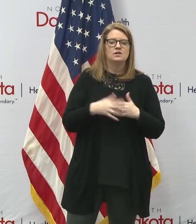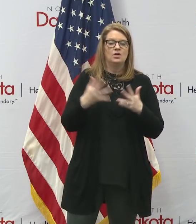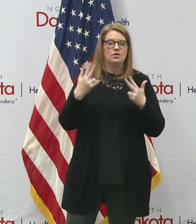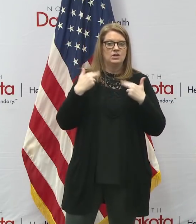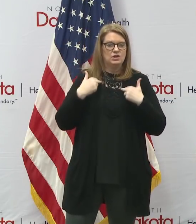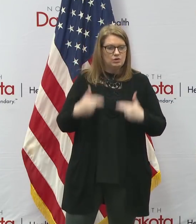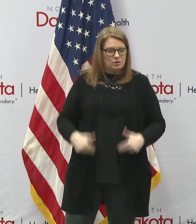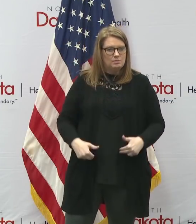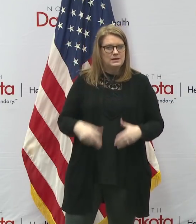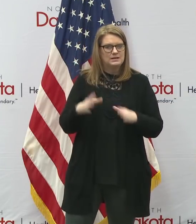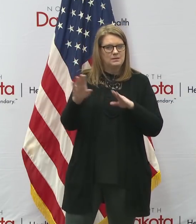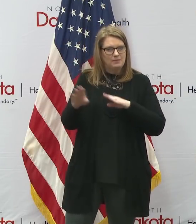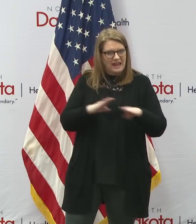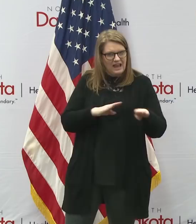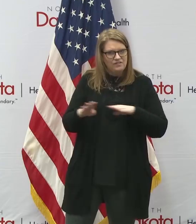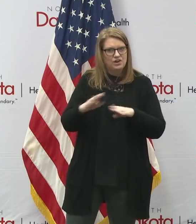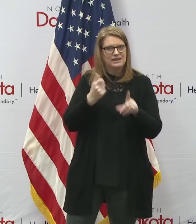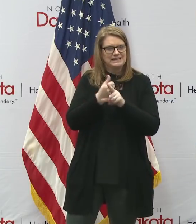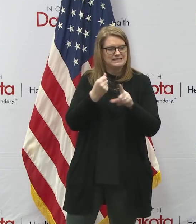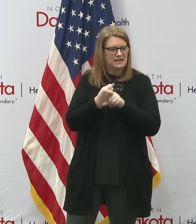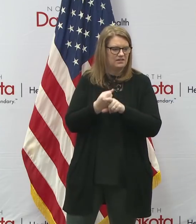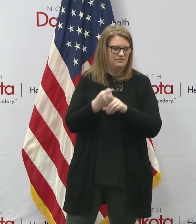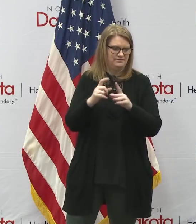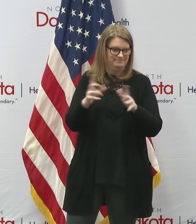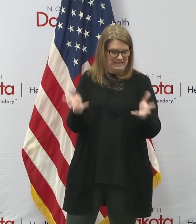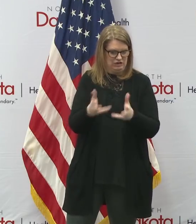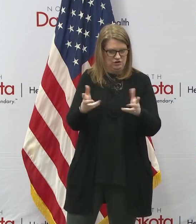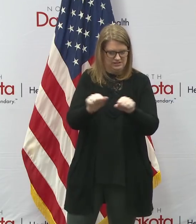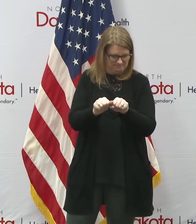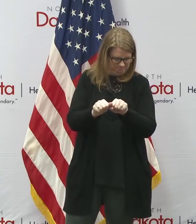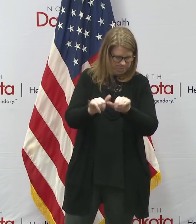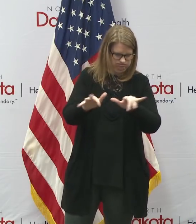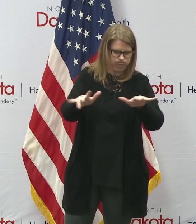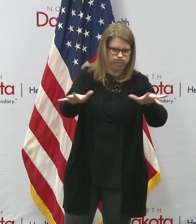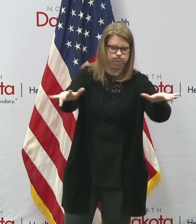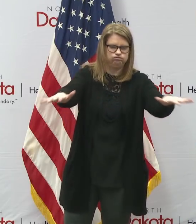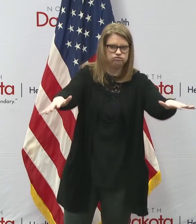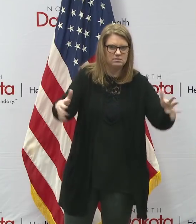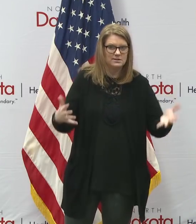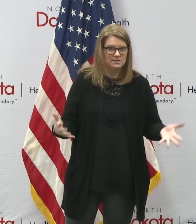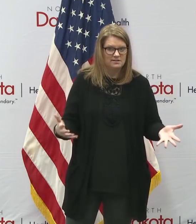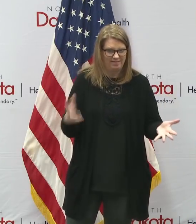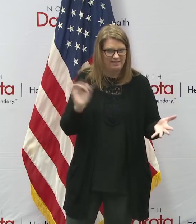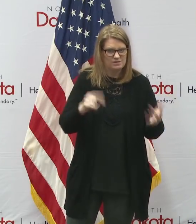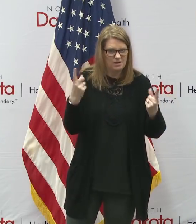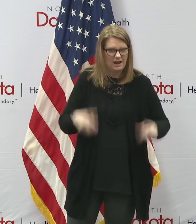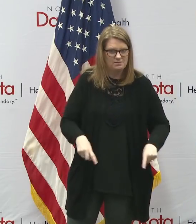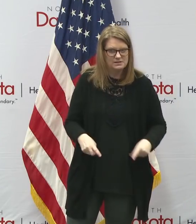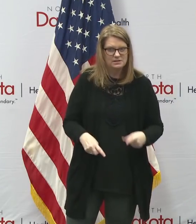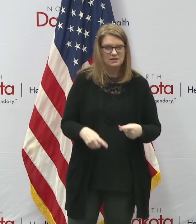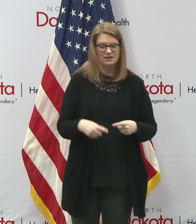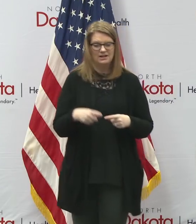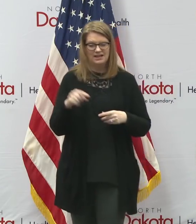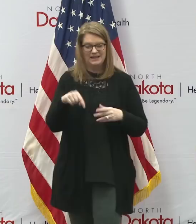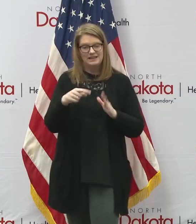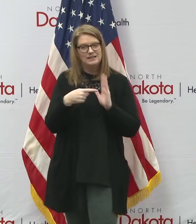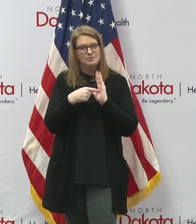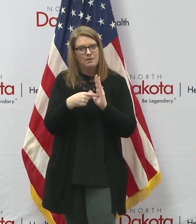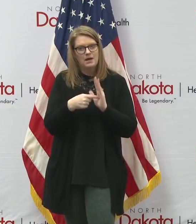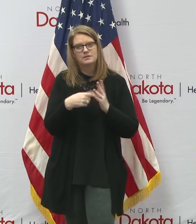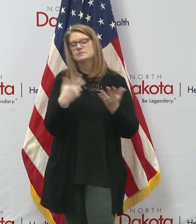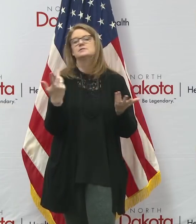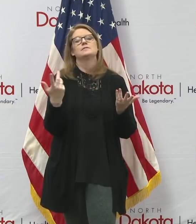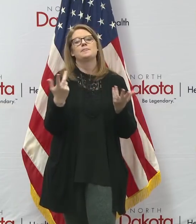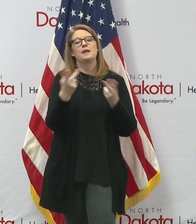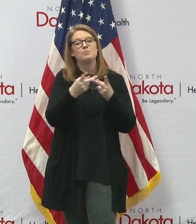behavior drives rate of spread. All these models have got a factor in there for rate of spread. There's nothing in these models about